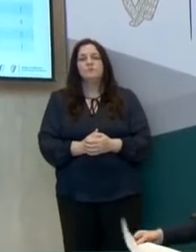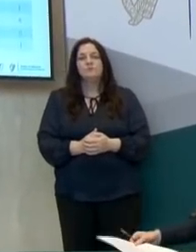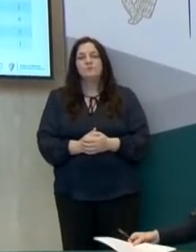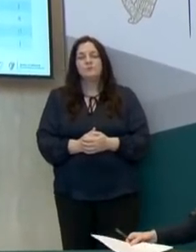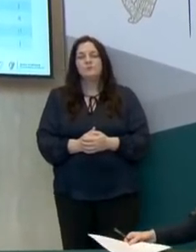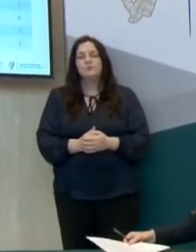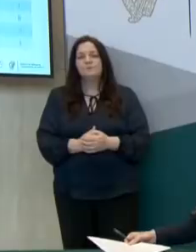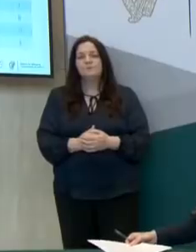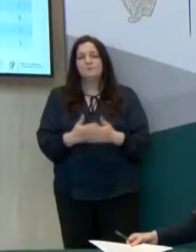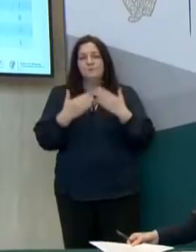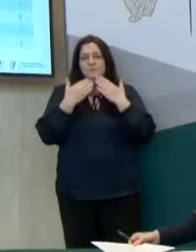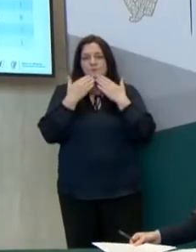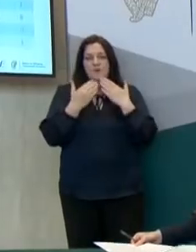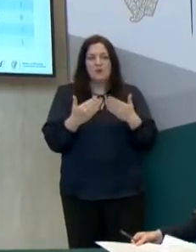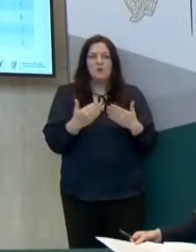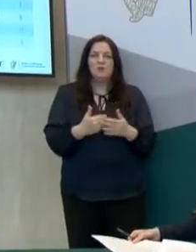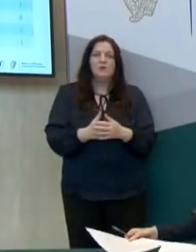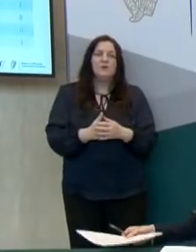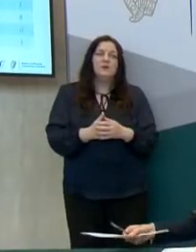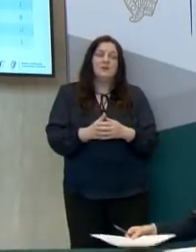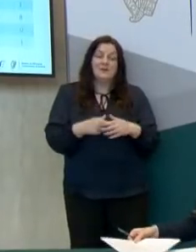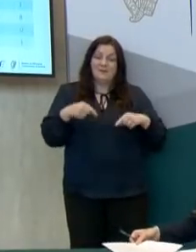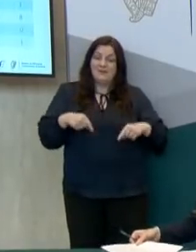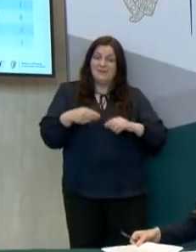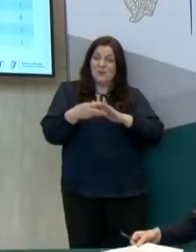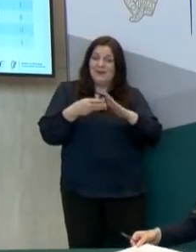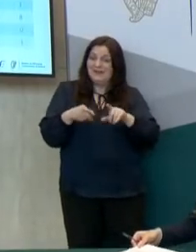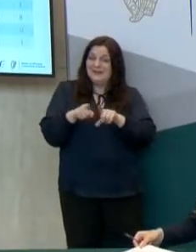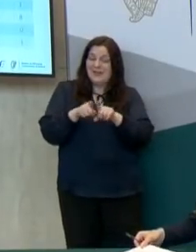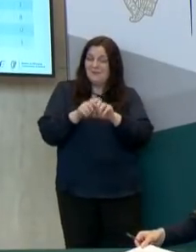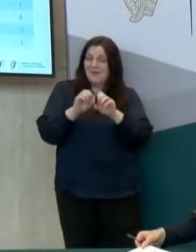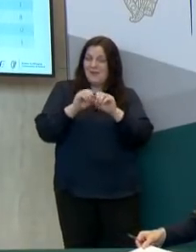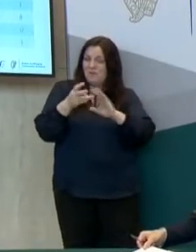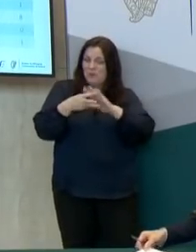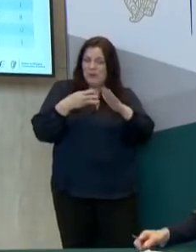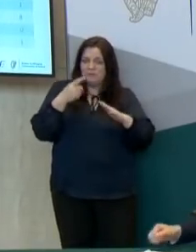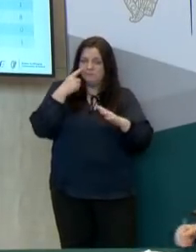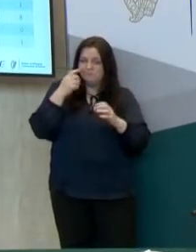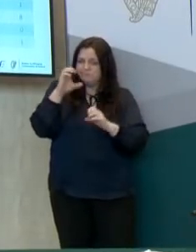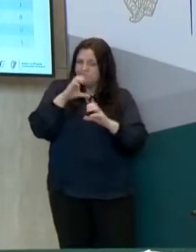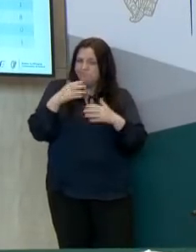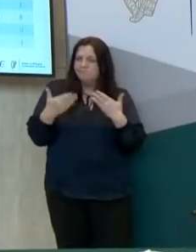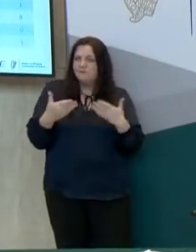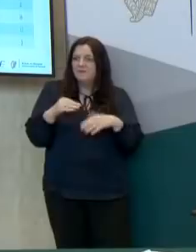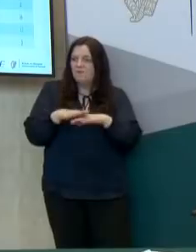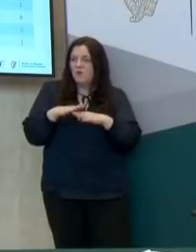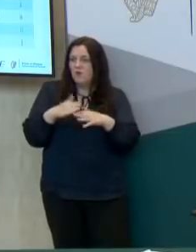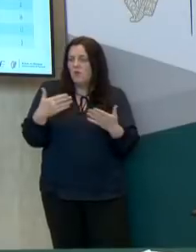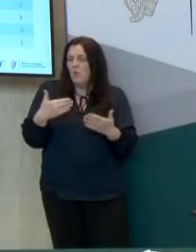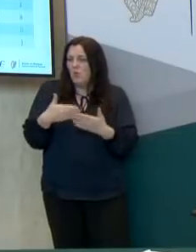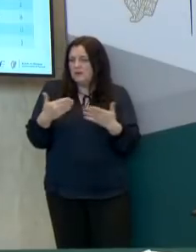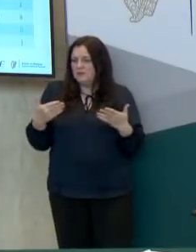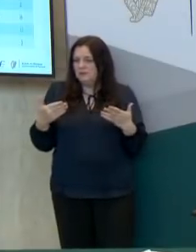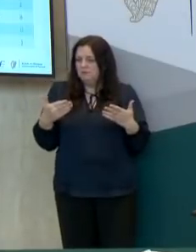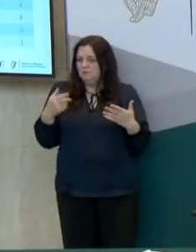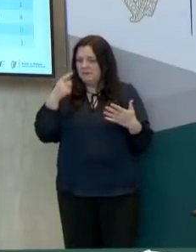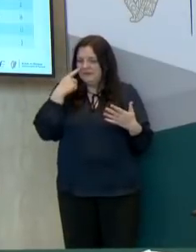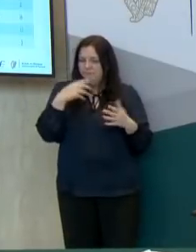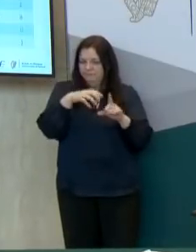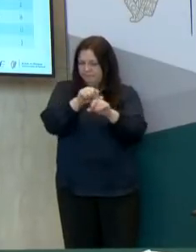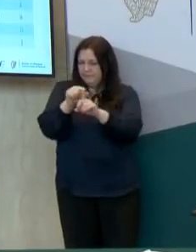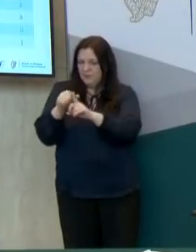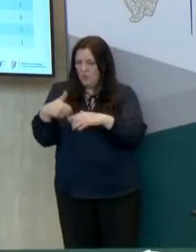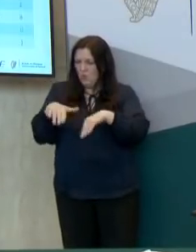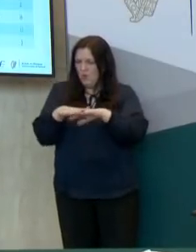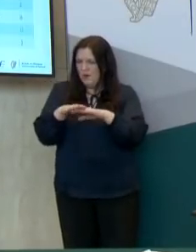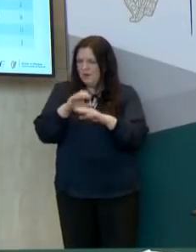So this week, as with every week, we're looking very carefully at some key indicators of the prevalence and severity of the